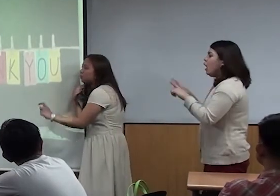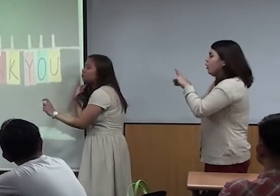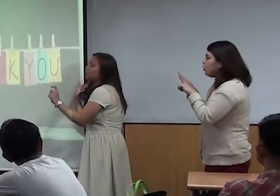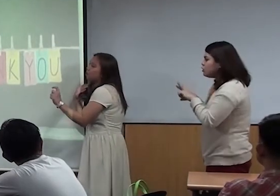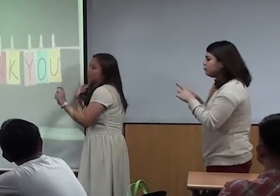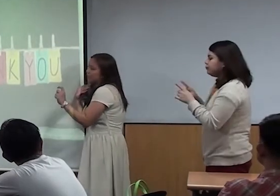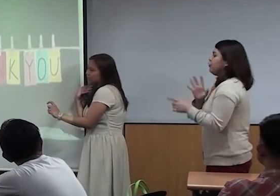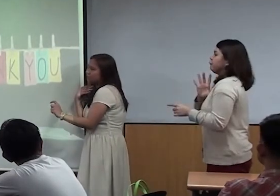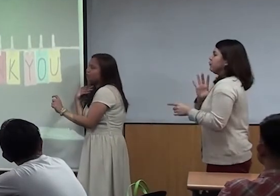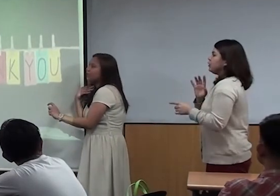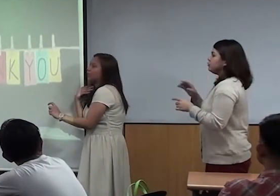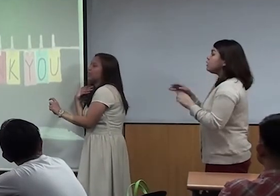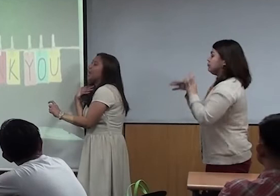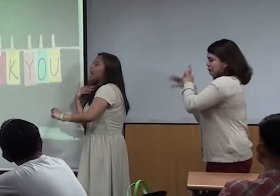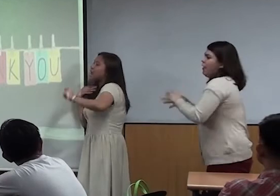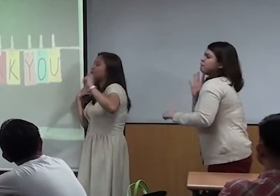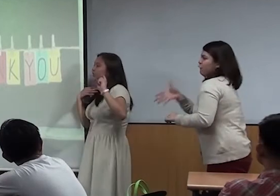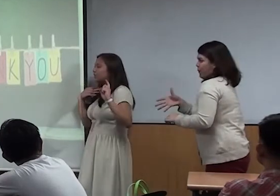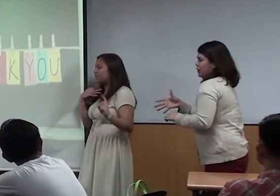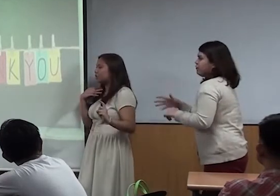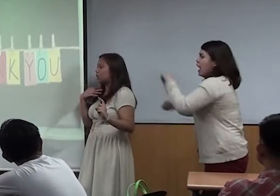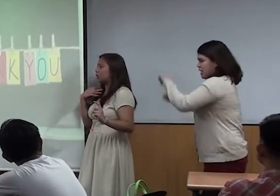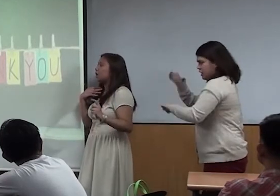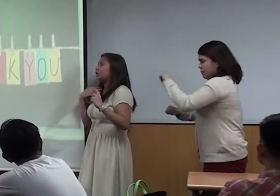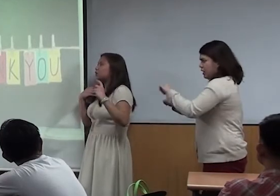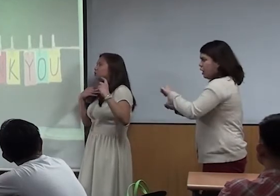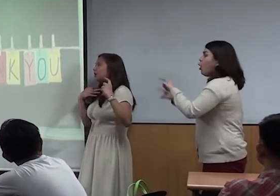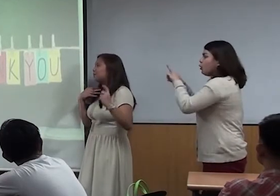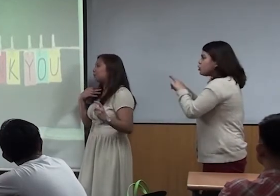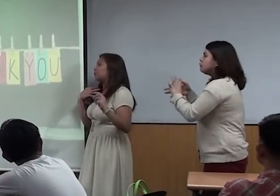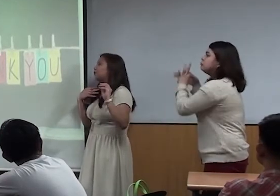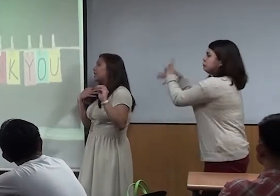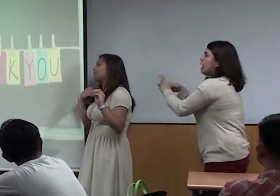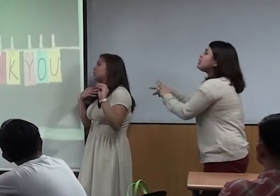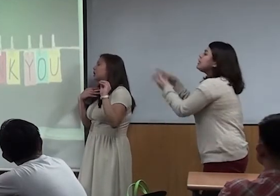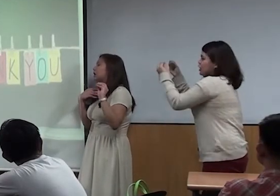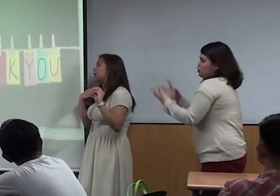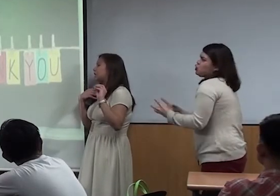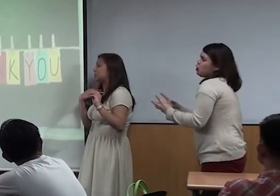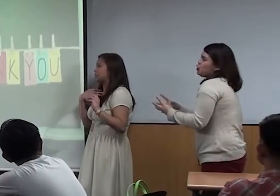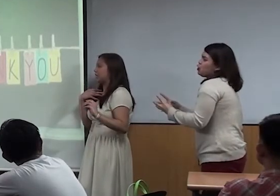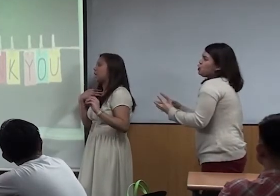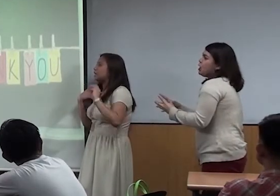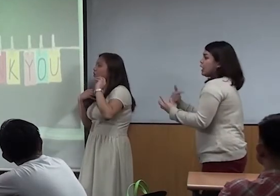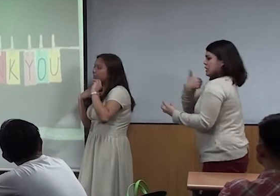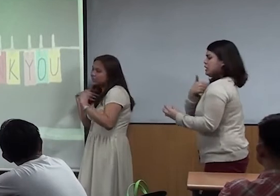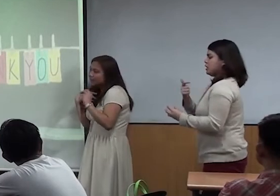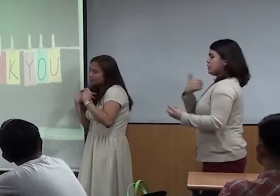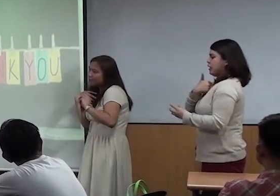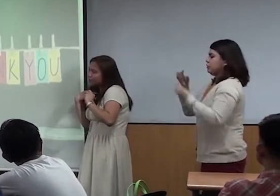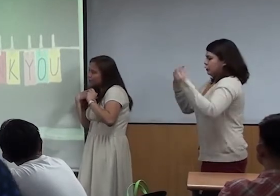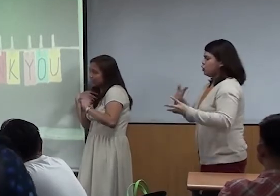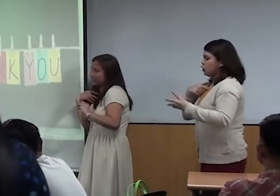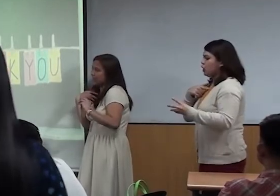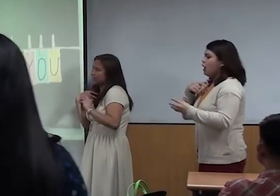student to improve what needs to be learned and for the teacher to improve his or her teaching. So,